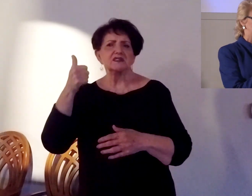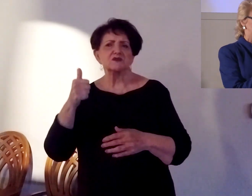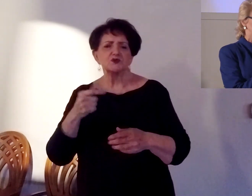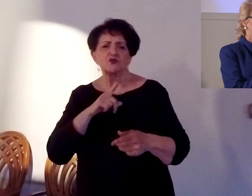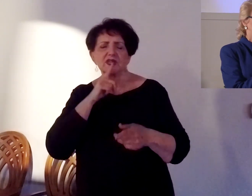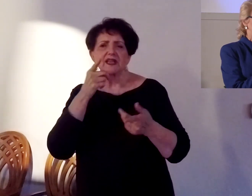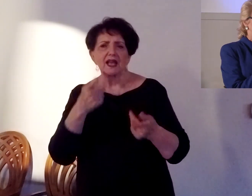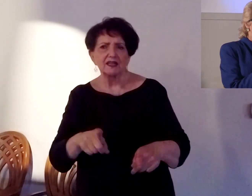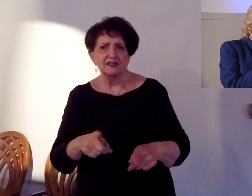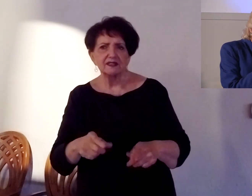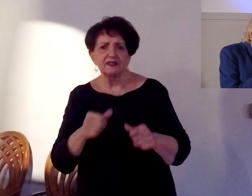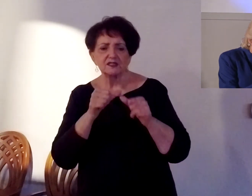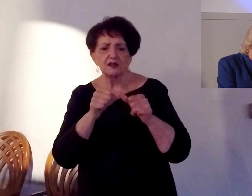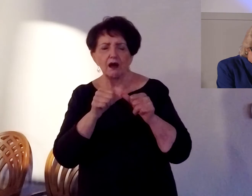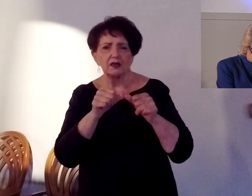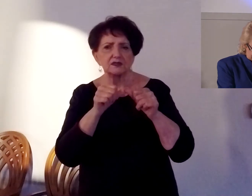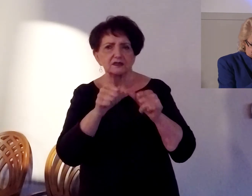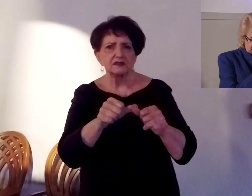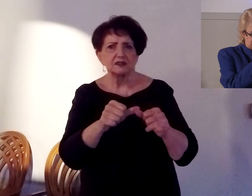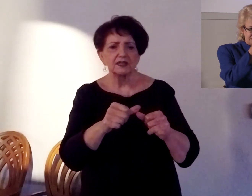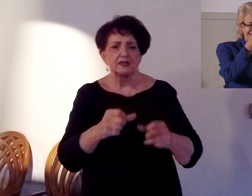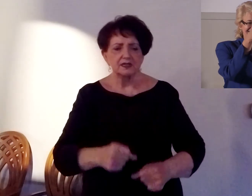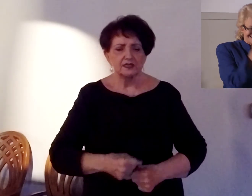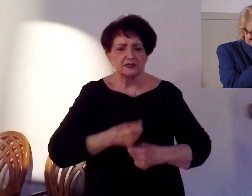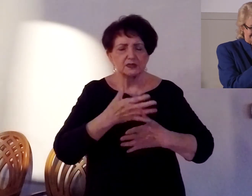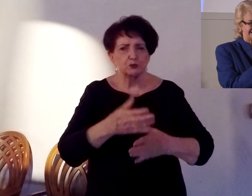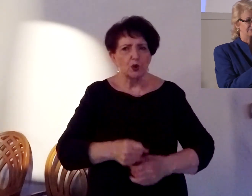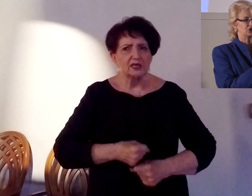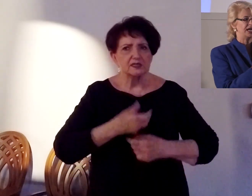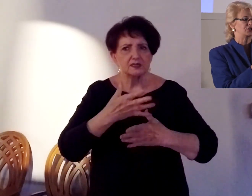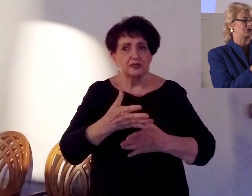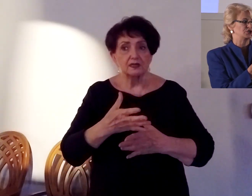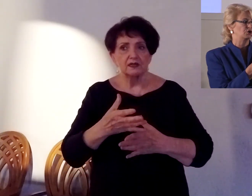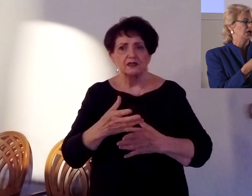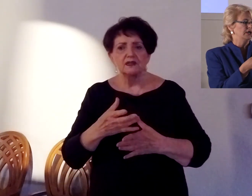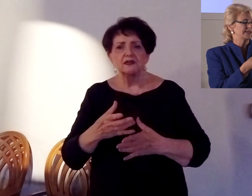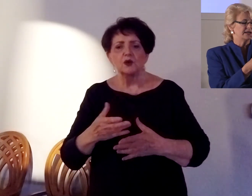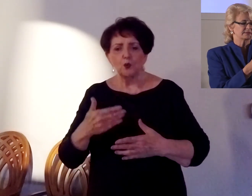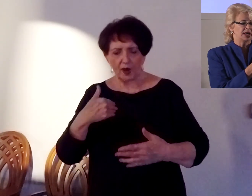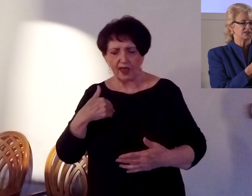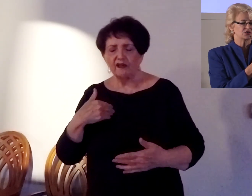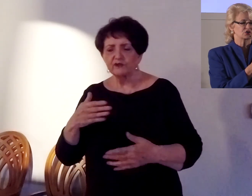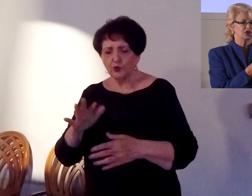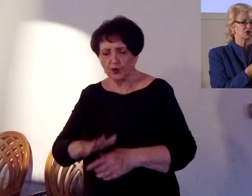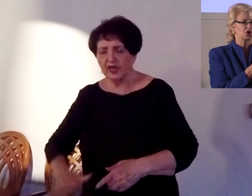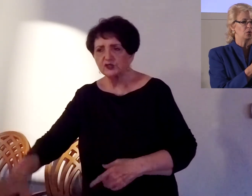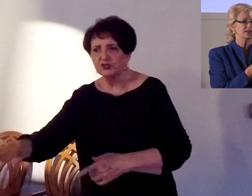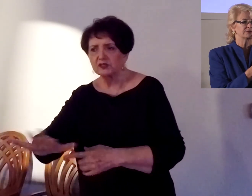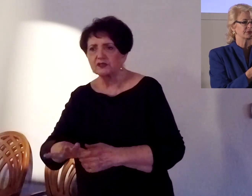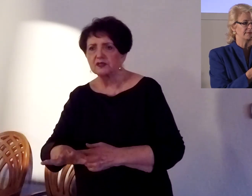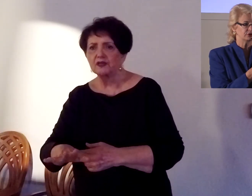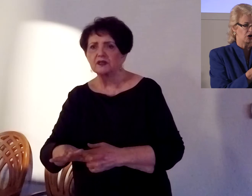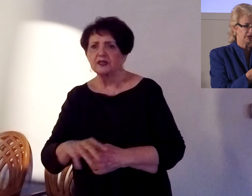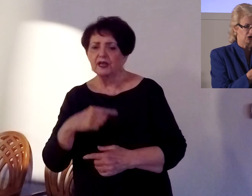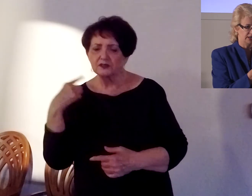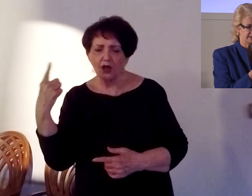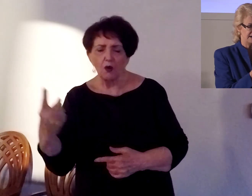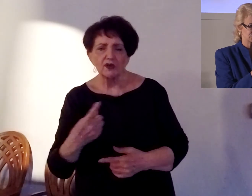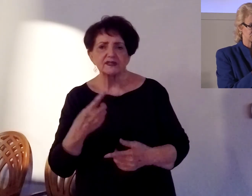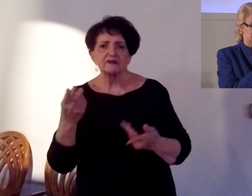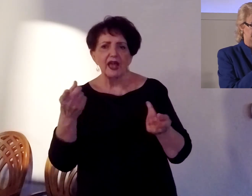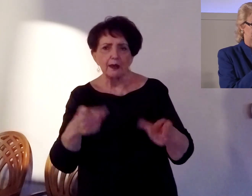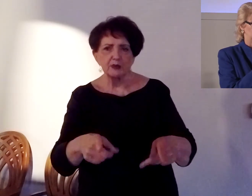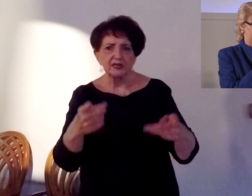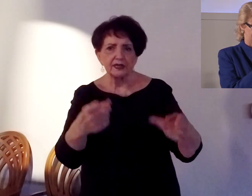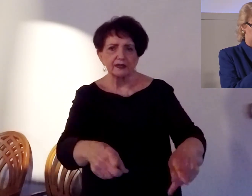moving into its self-expression, we instantly have creation. So Science of Mind says creation is always and forever going on. It